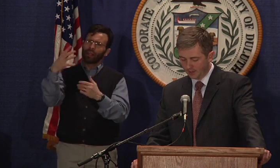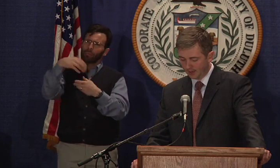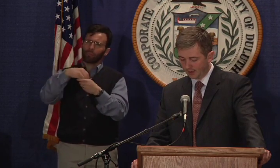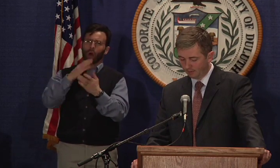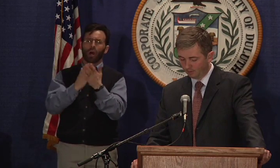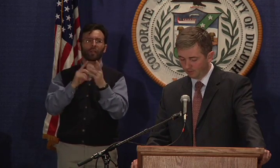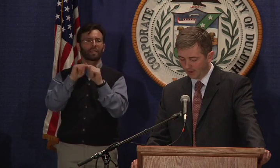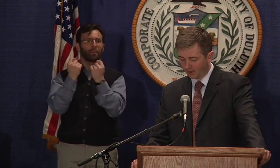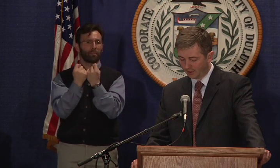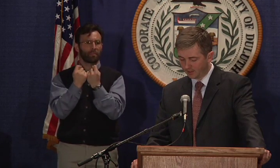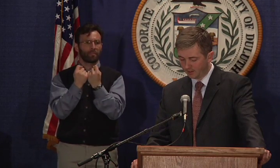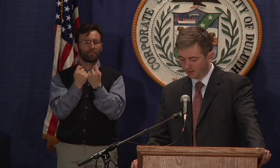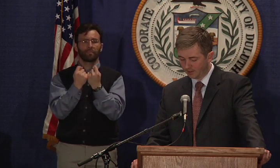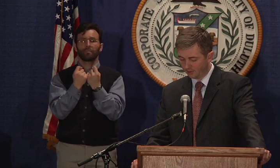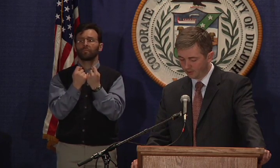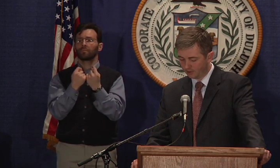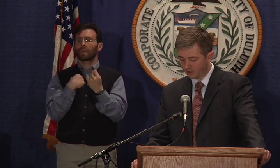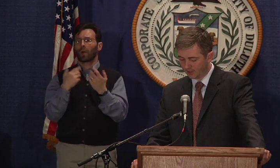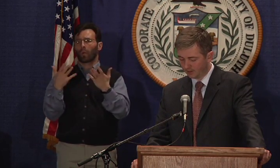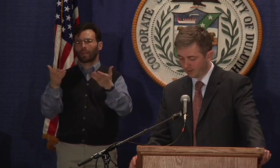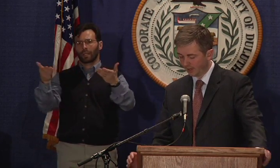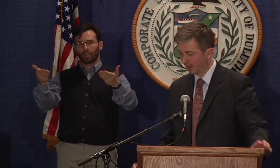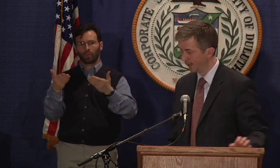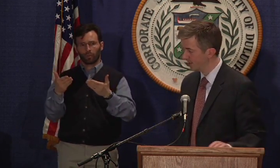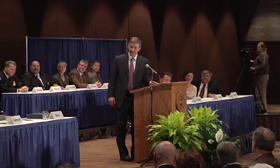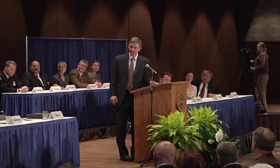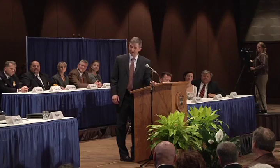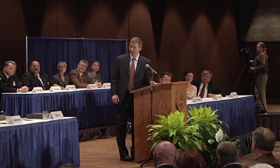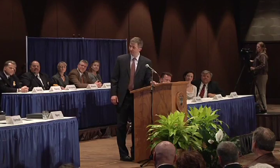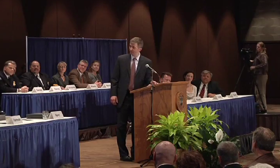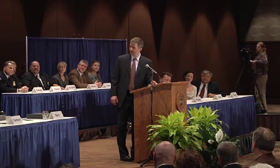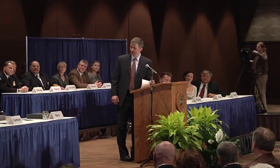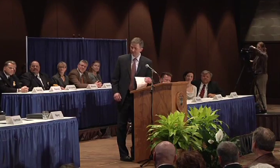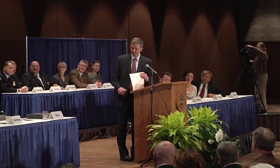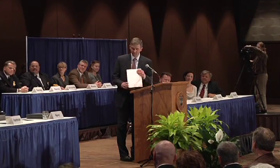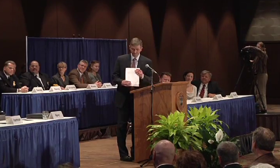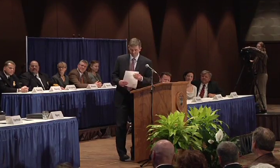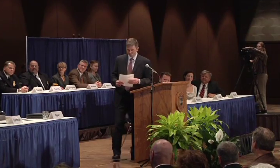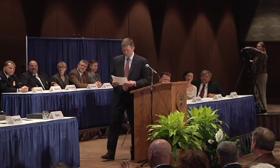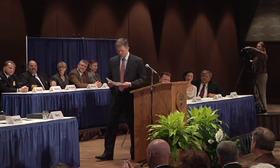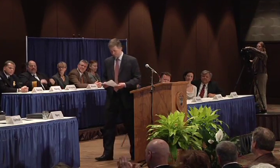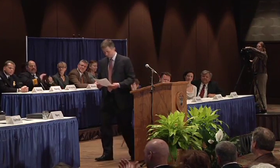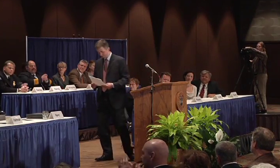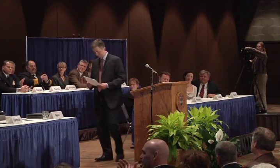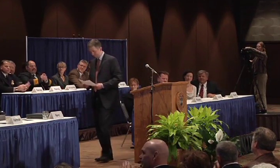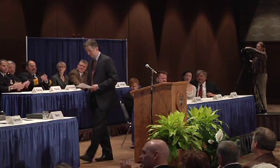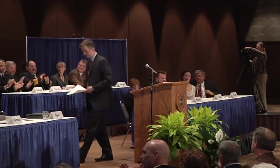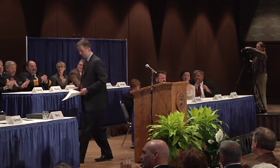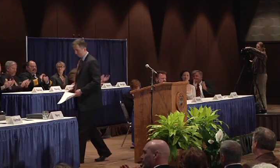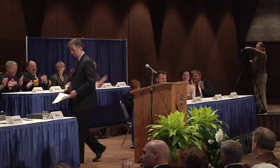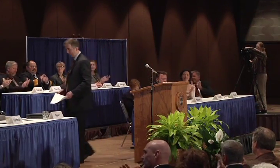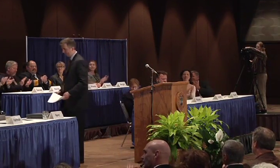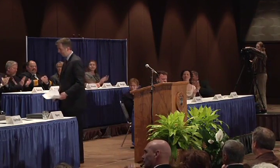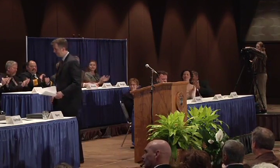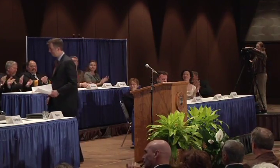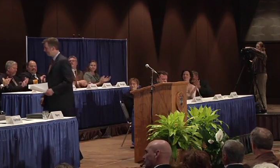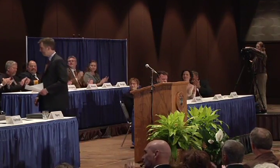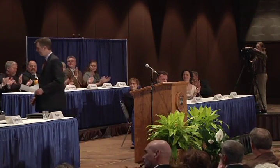team. I'd like to introduce and ask Dave Montgomery to please step forward.